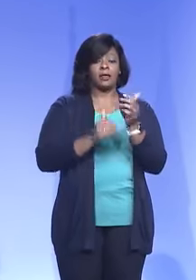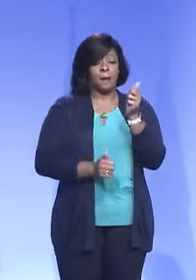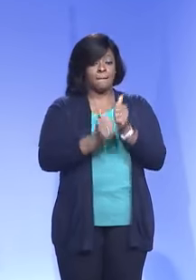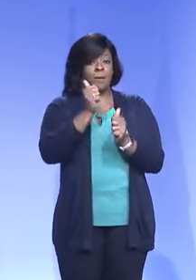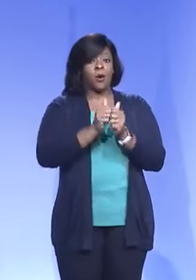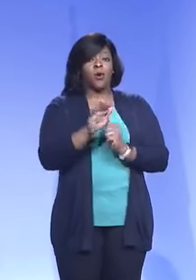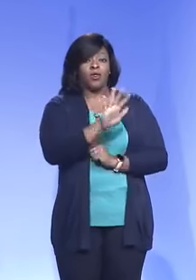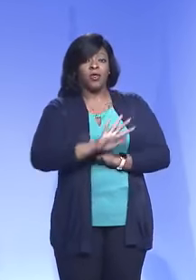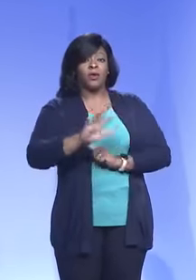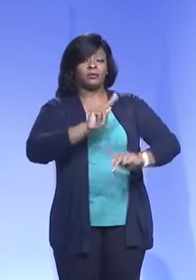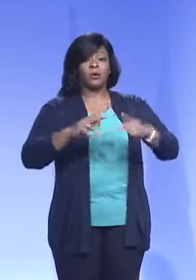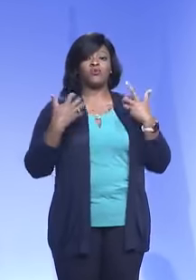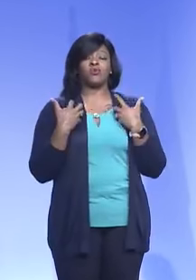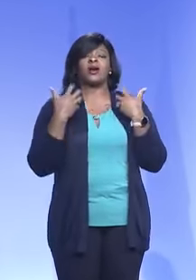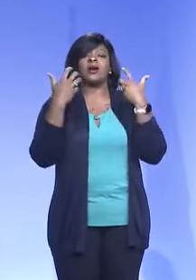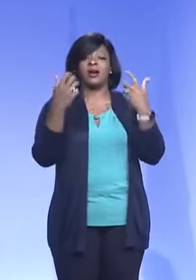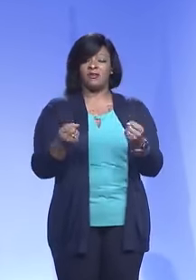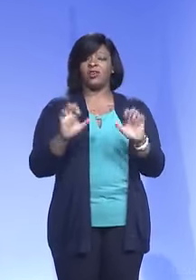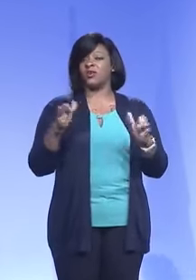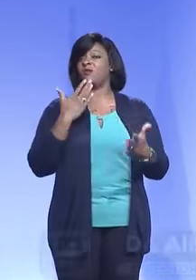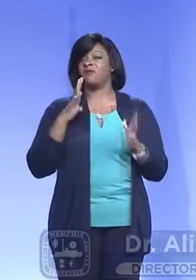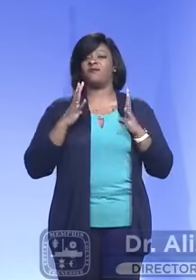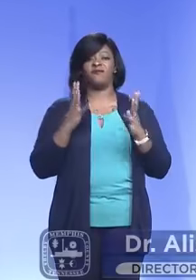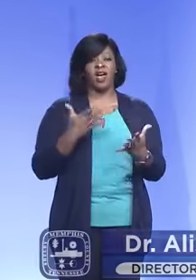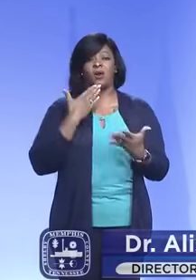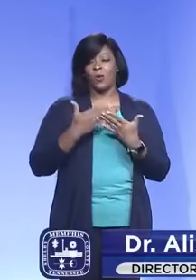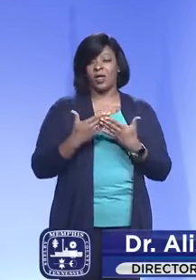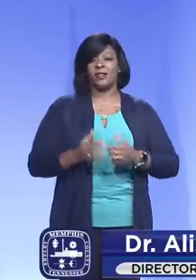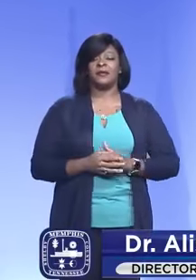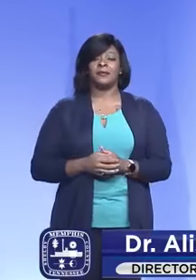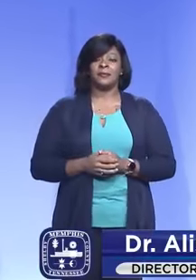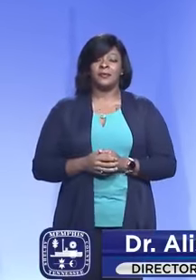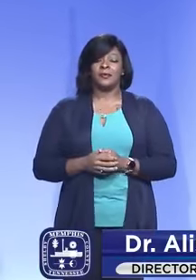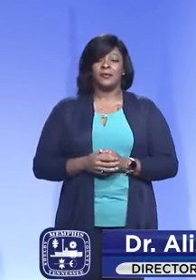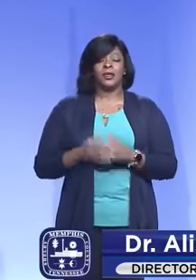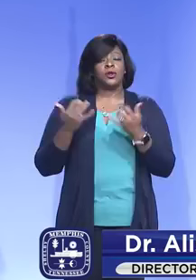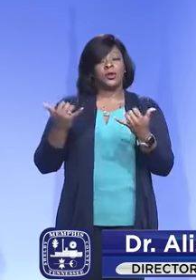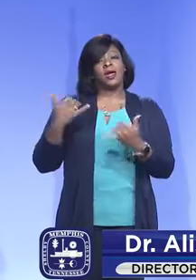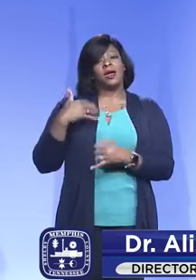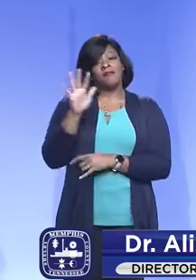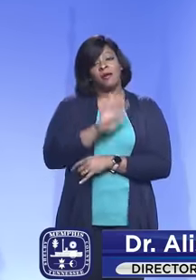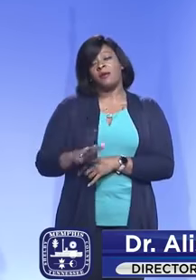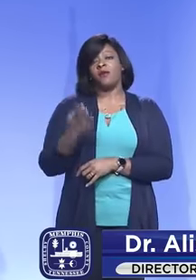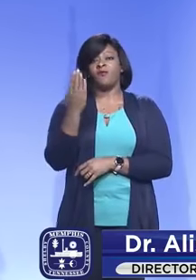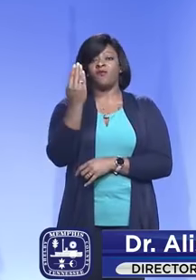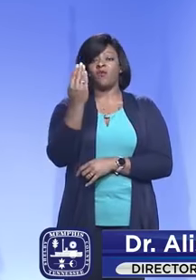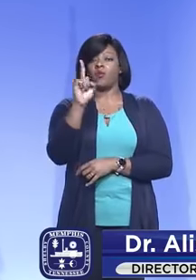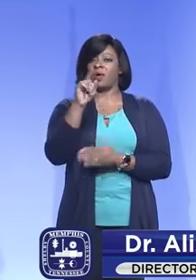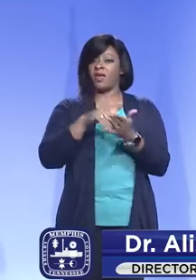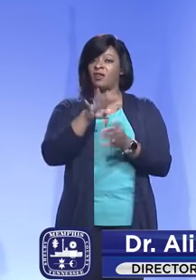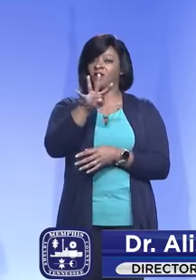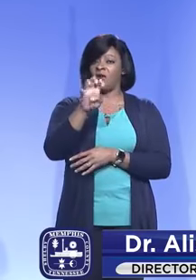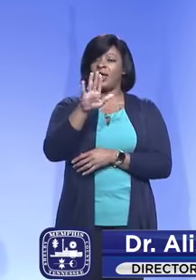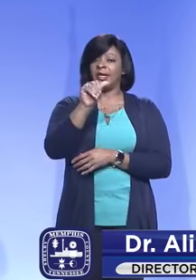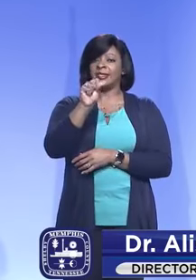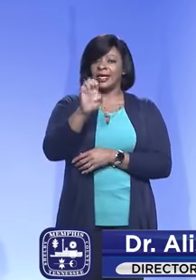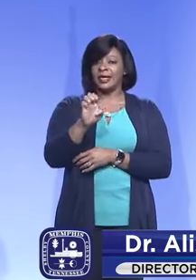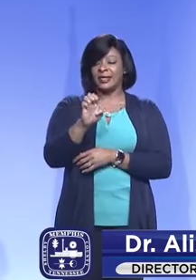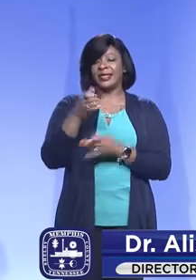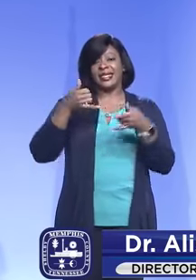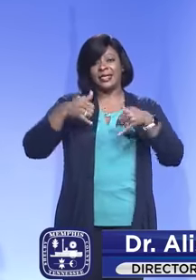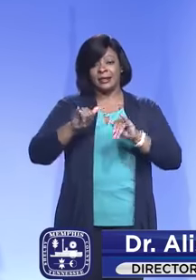of people recover and do quite well. We currently have about 1,400 active cases that